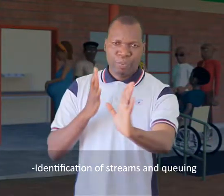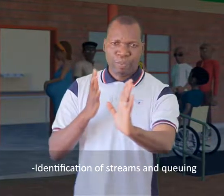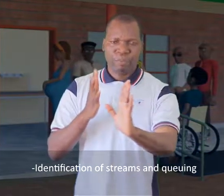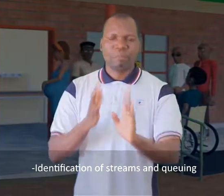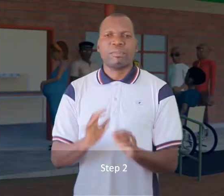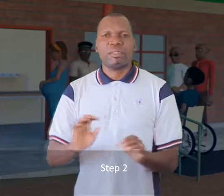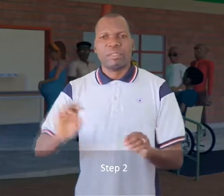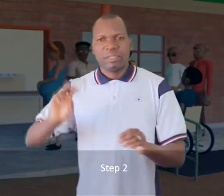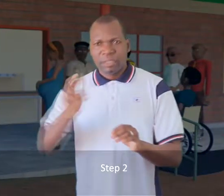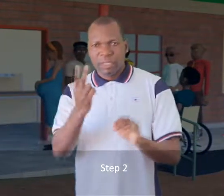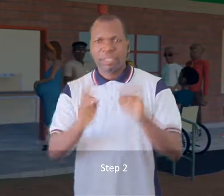Step 2.